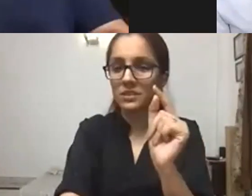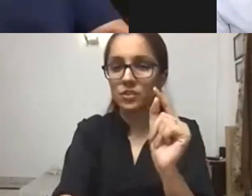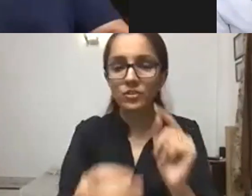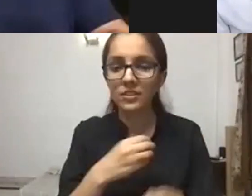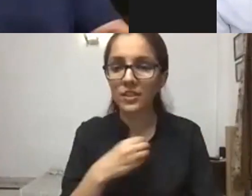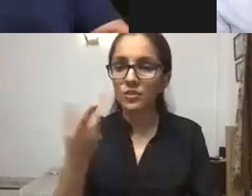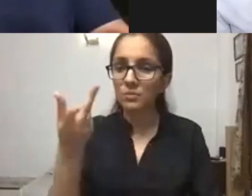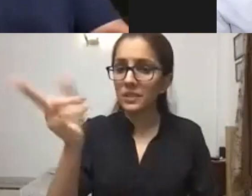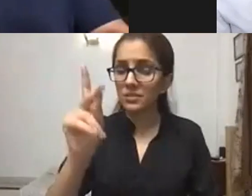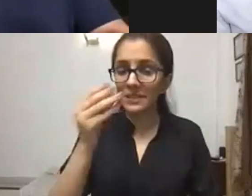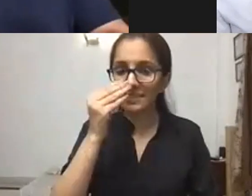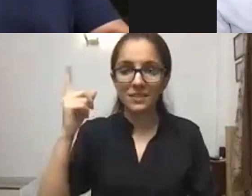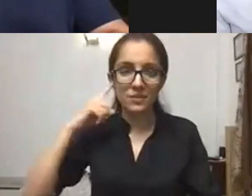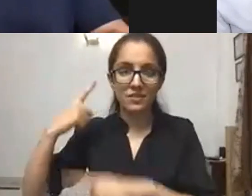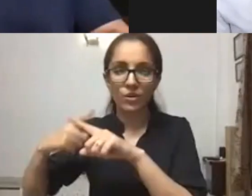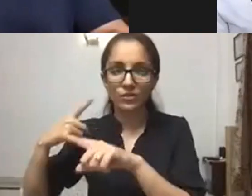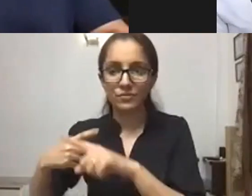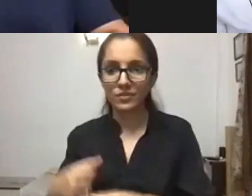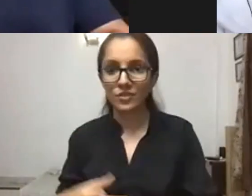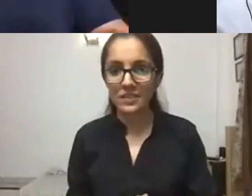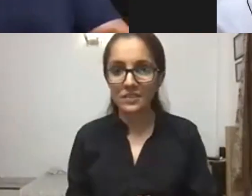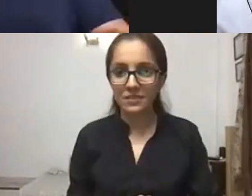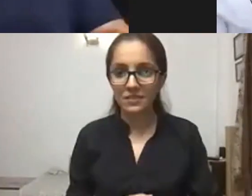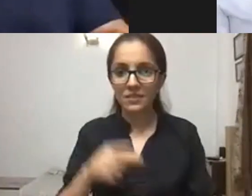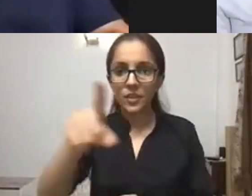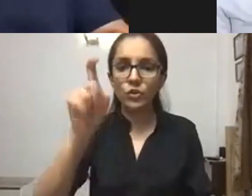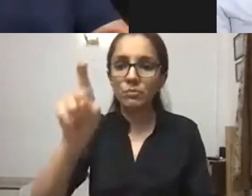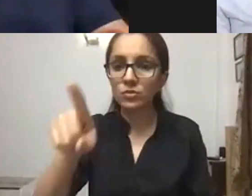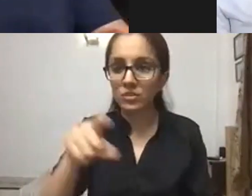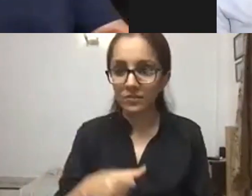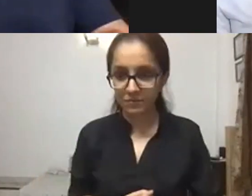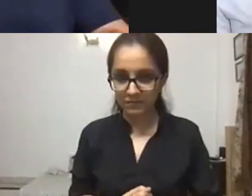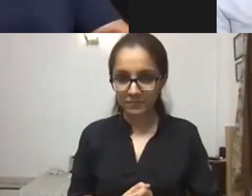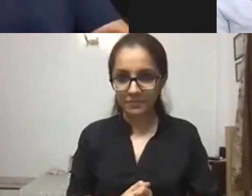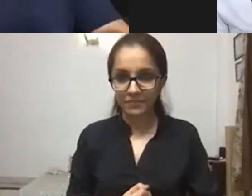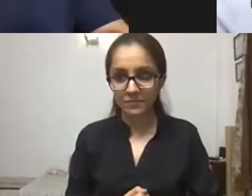just a minute, doctor. Can you repeat, please? There was a lot of noise. You're on mute.